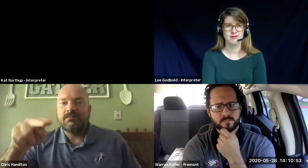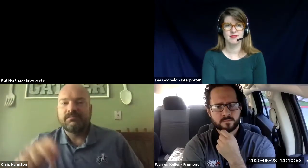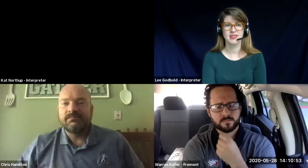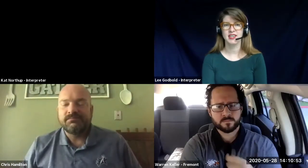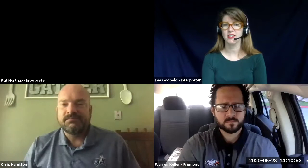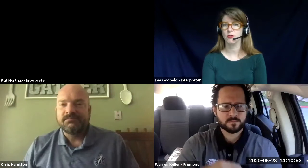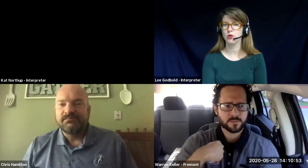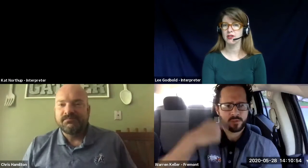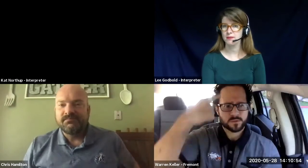Thank you, Warren.